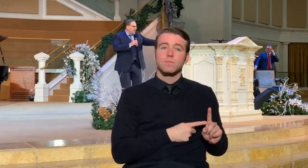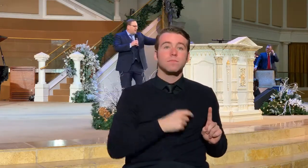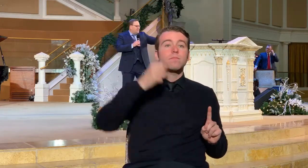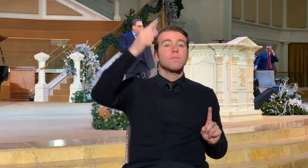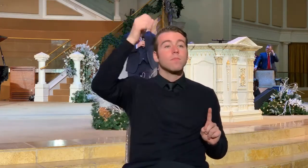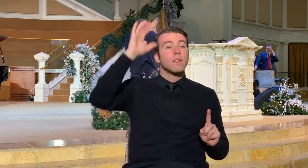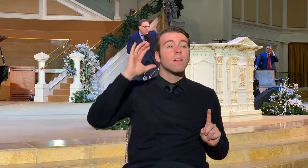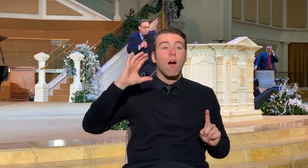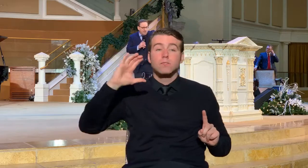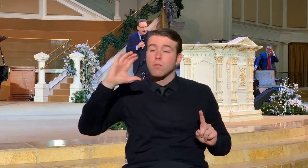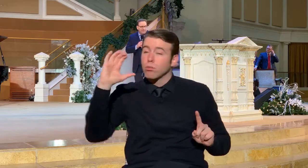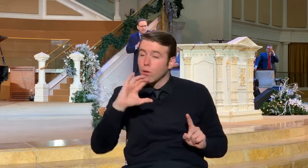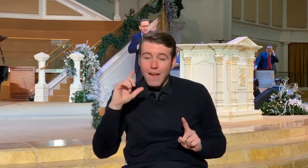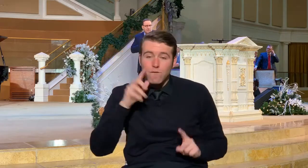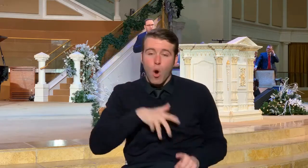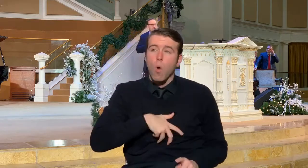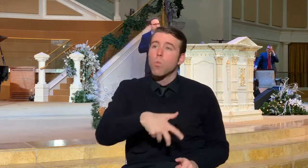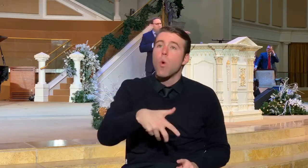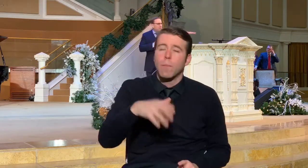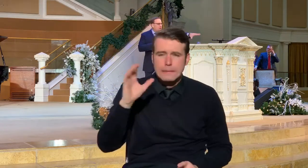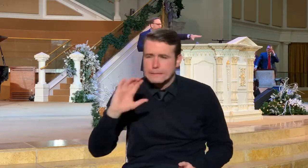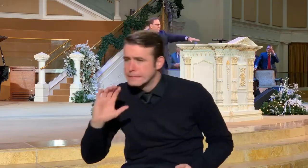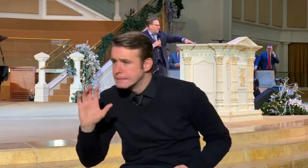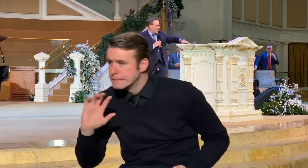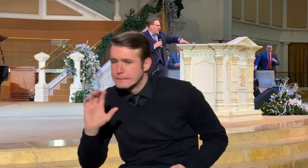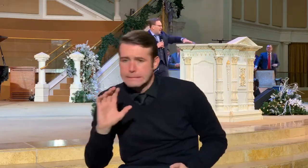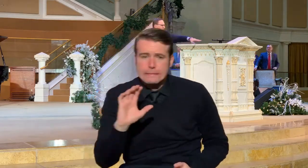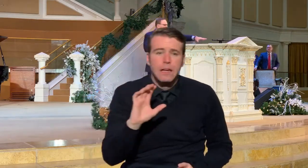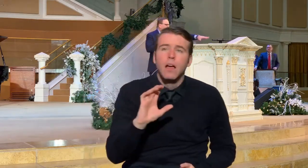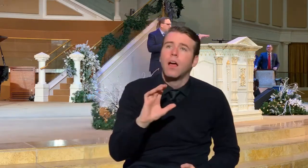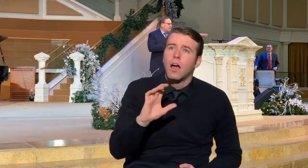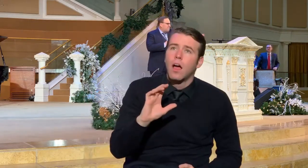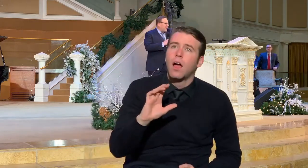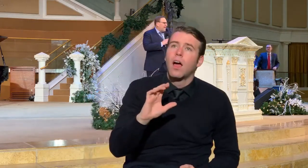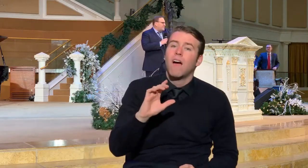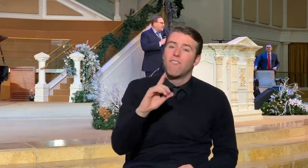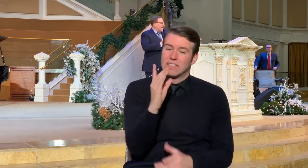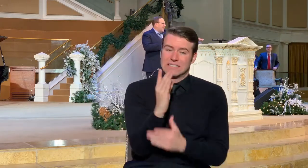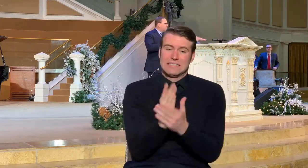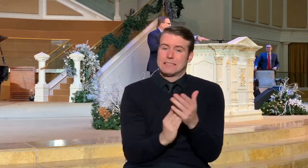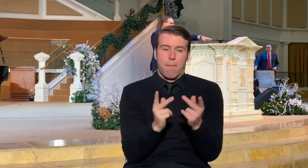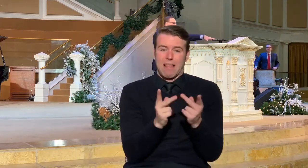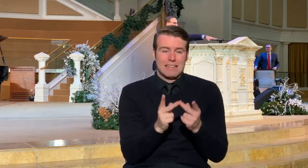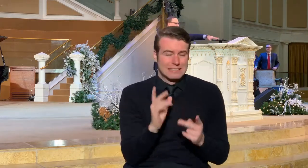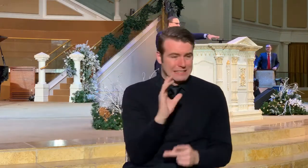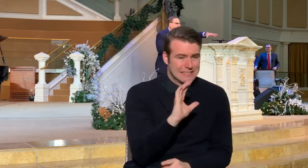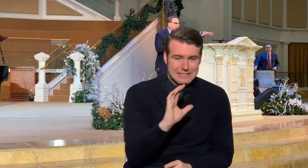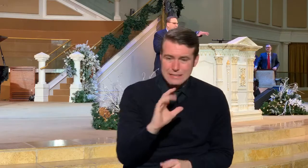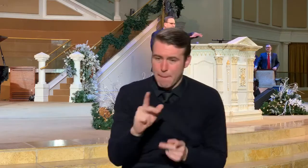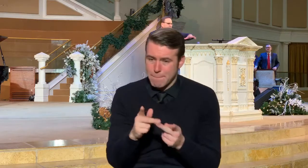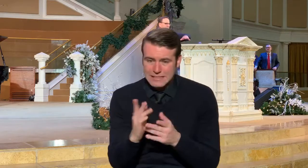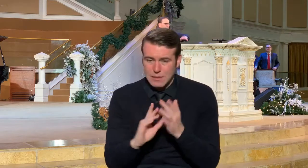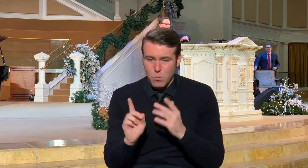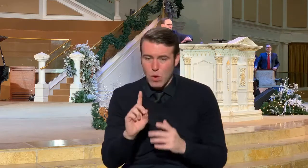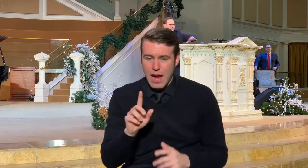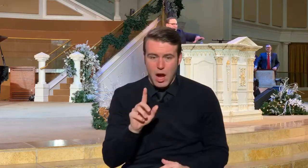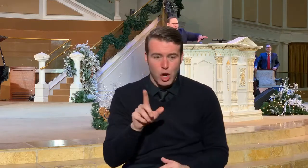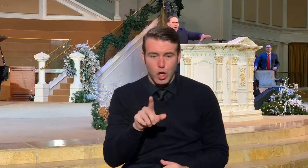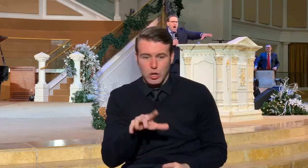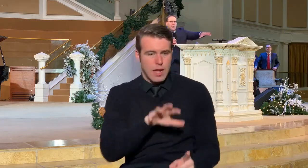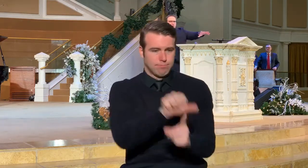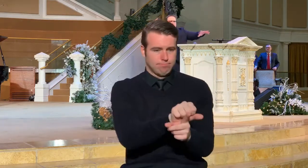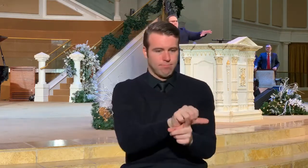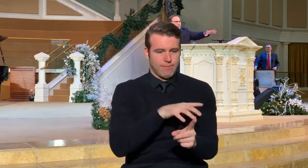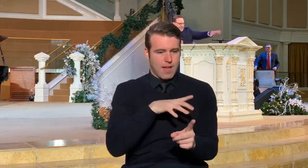God's been looking for a womb. God's been looking for some place. He's looking for a spiritual matrix to bring